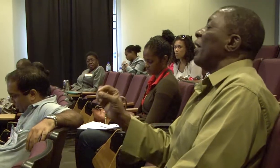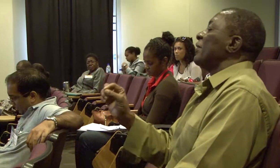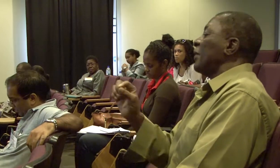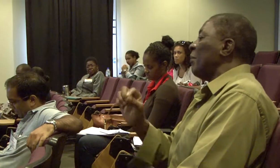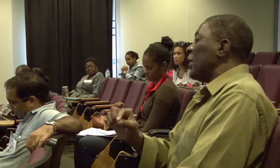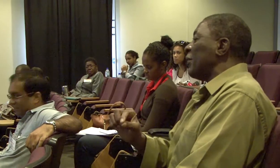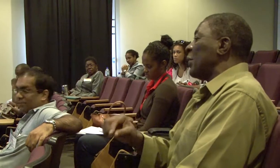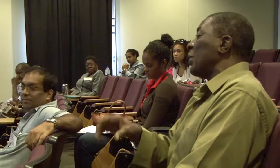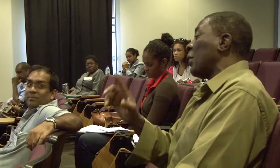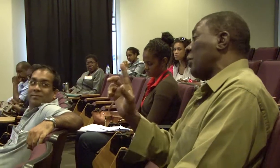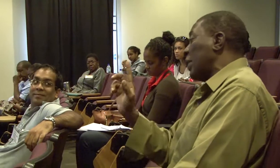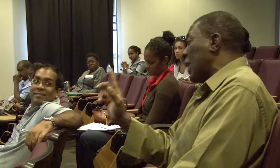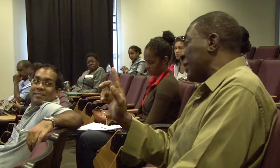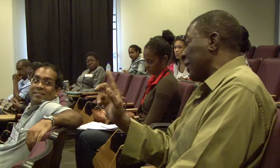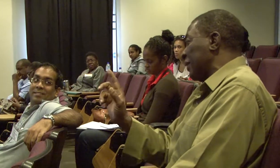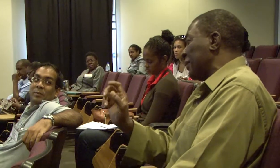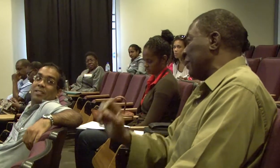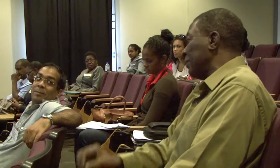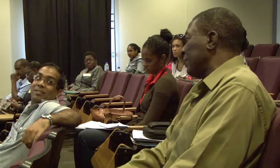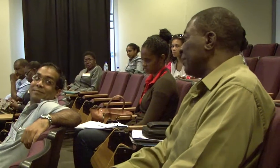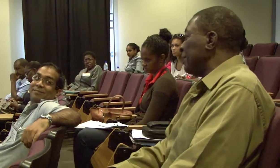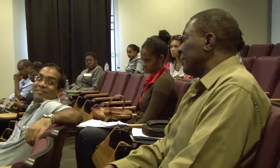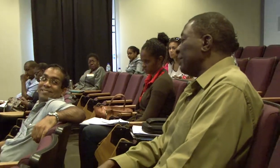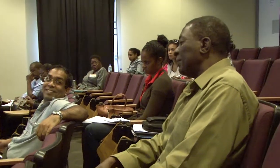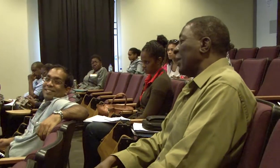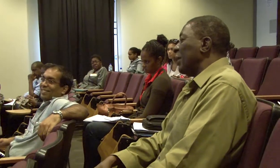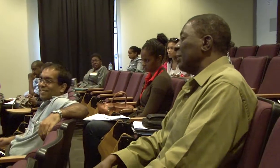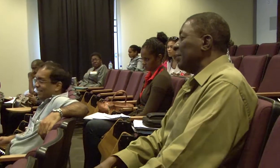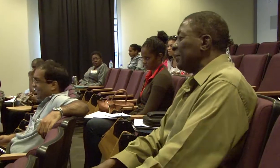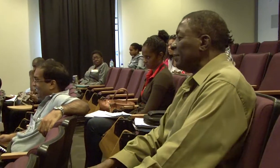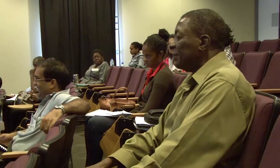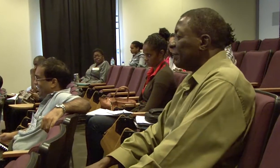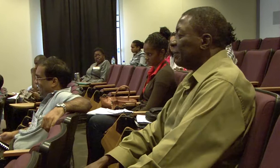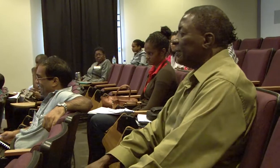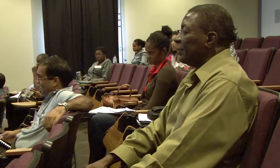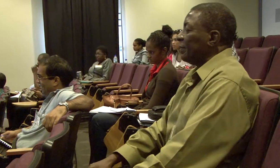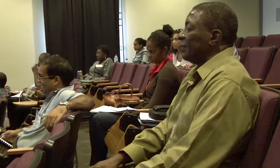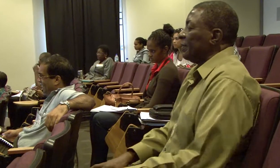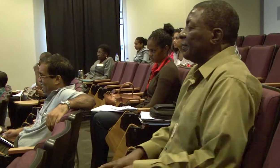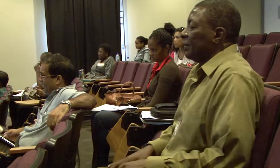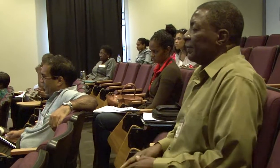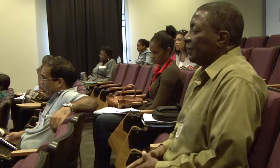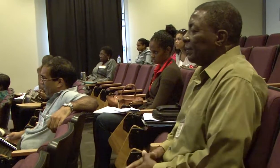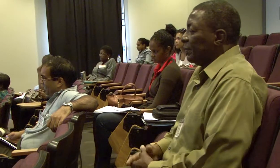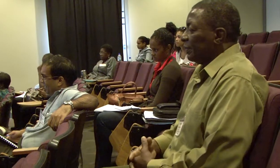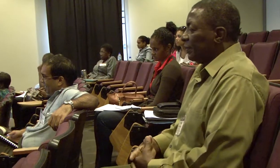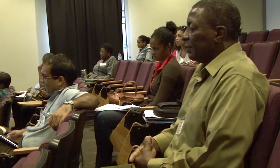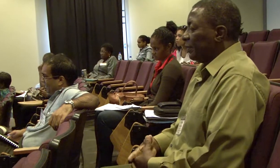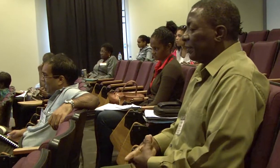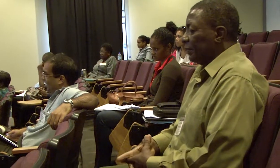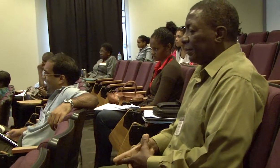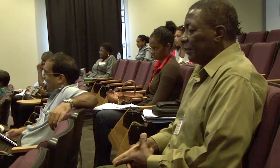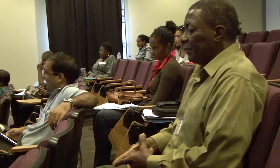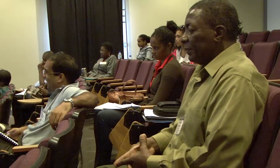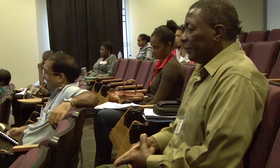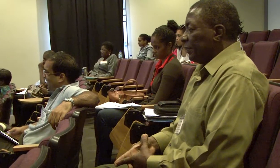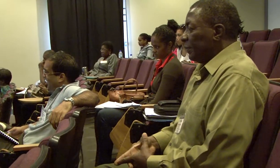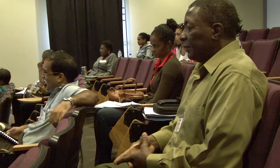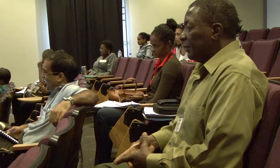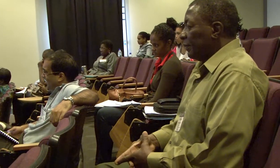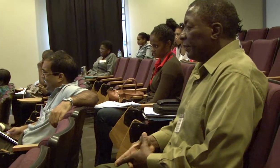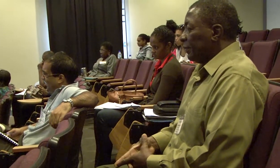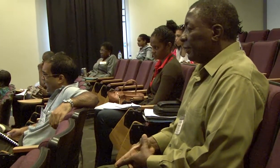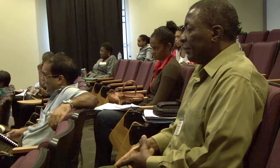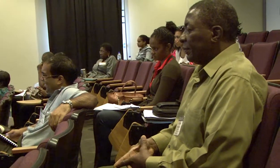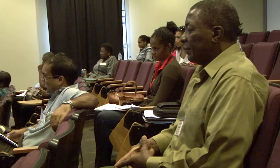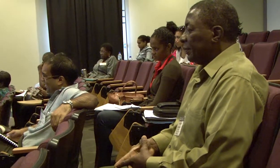have lost a bit of it without realizing it. What I usually tell people is everybody go get their hearing tested so you have a baseline,